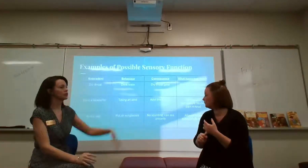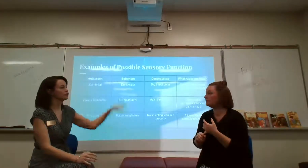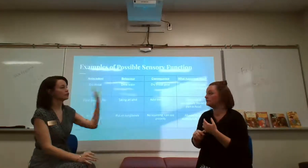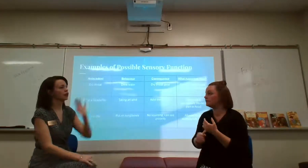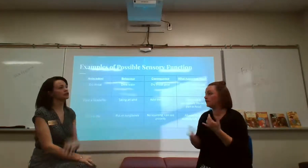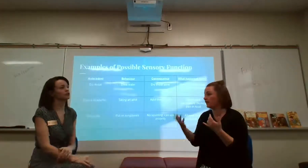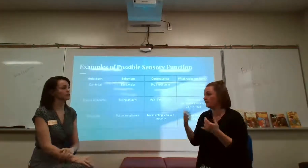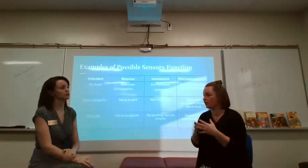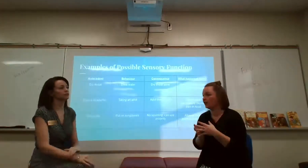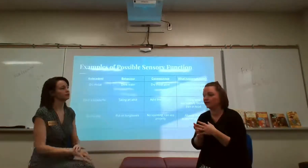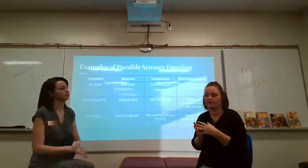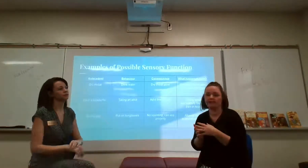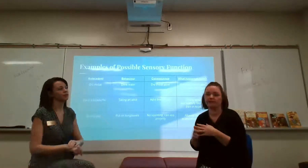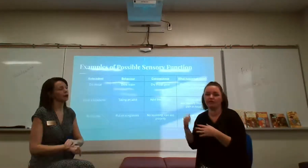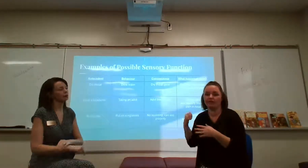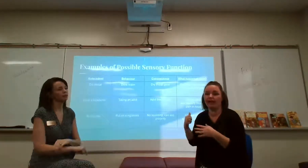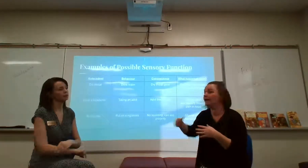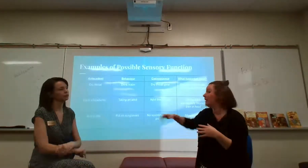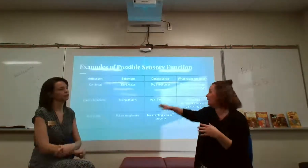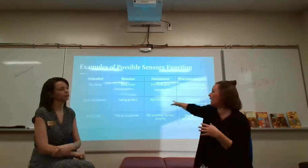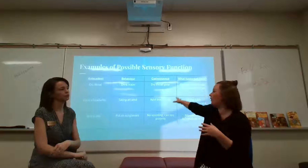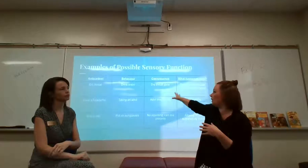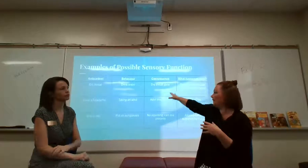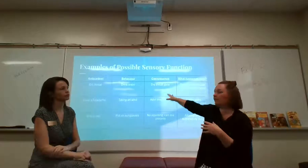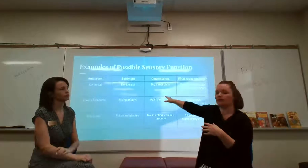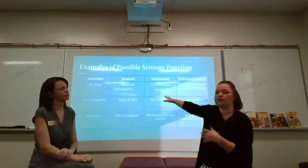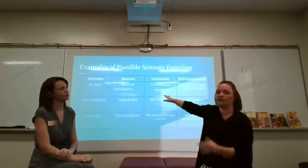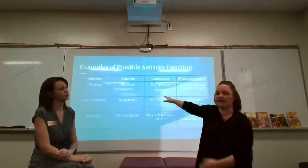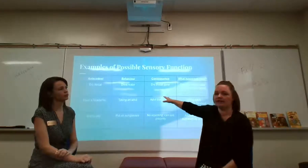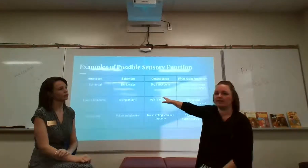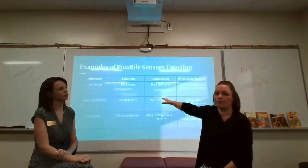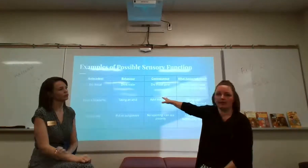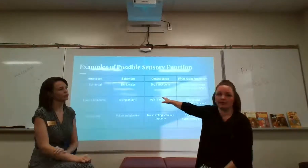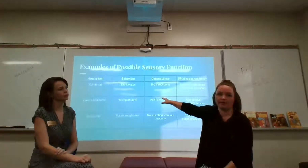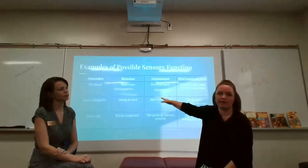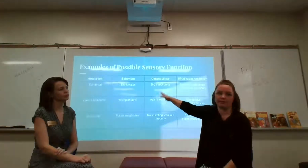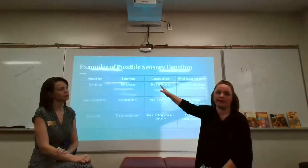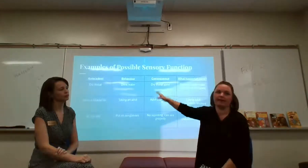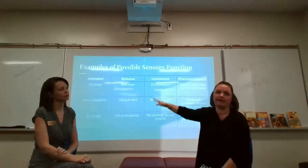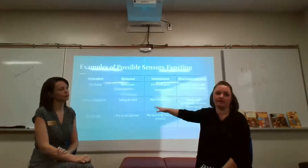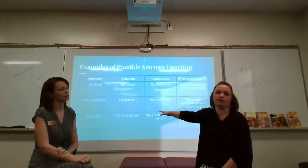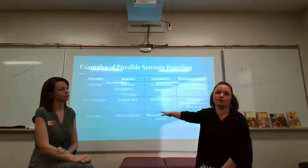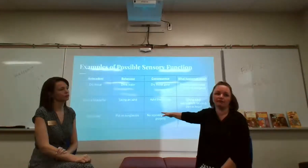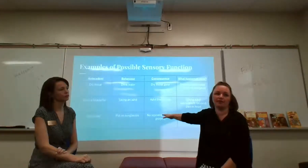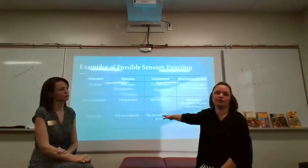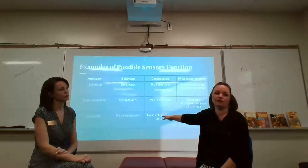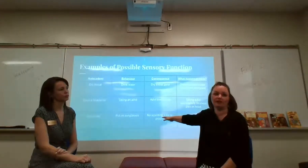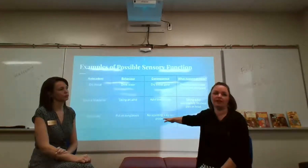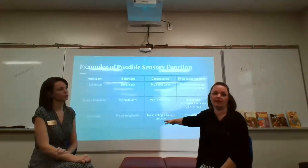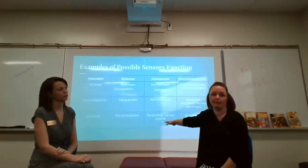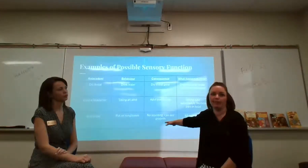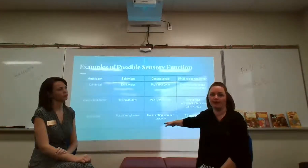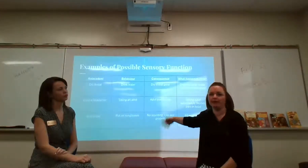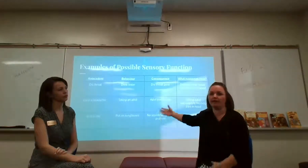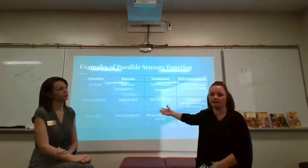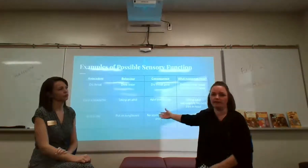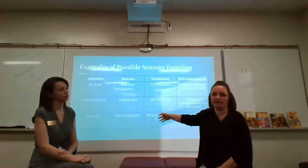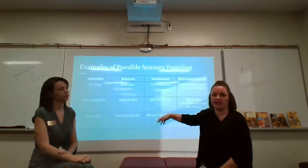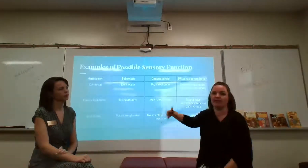deliver your consequences for the pain. Now, I mean, you could say that the water thing, depending on the student, would need you to get them the water. Yes, we understand that there